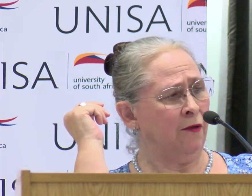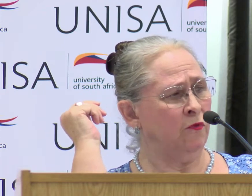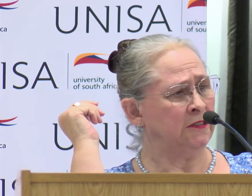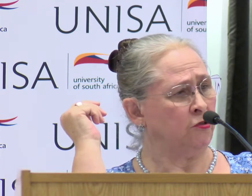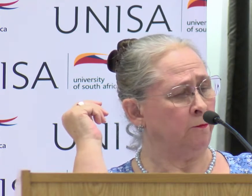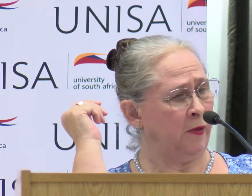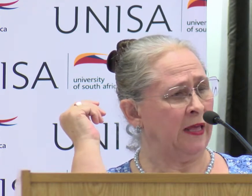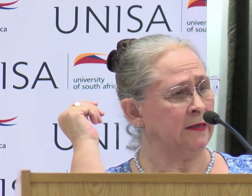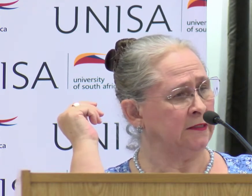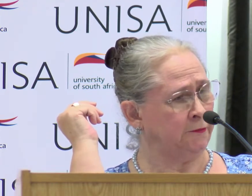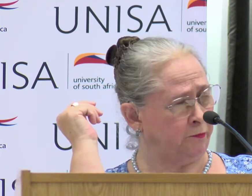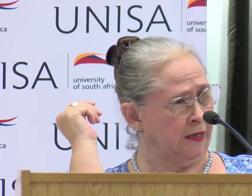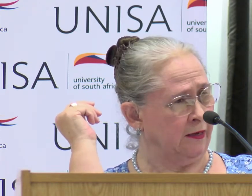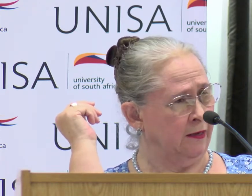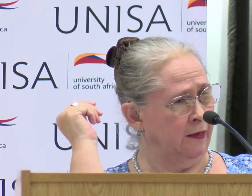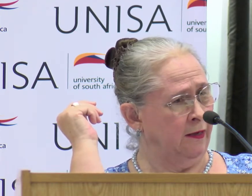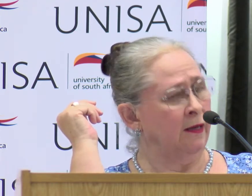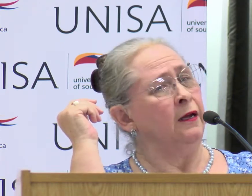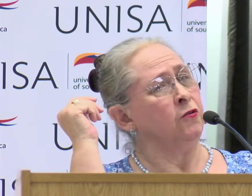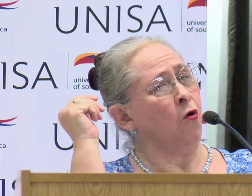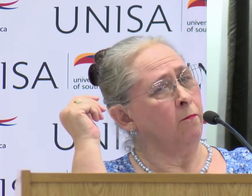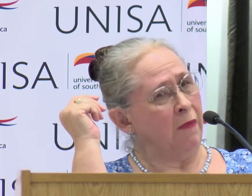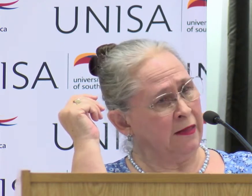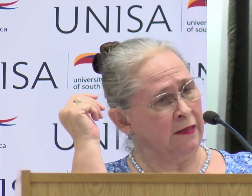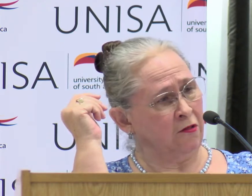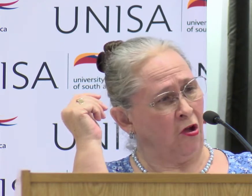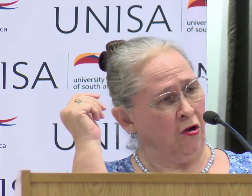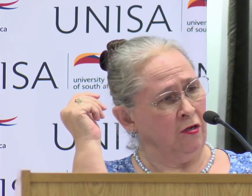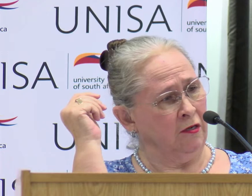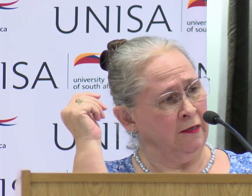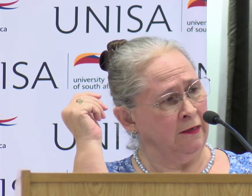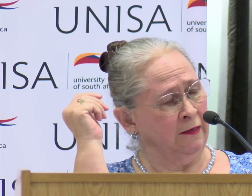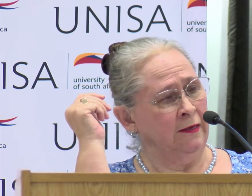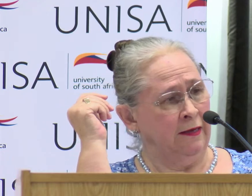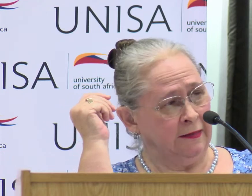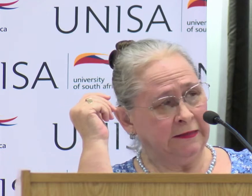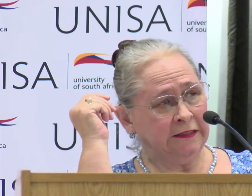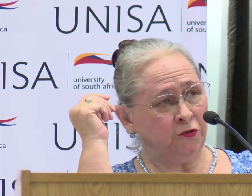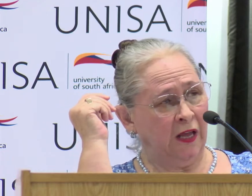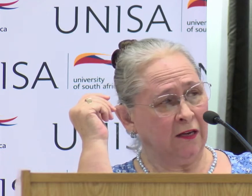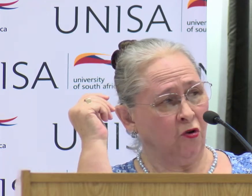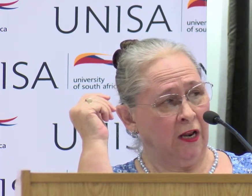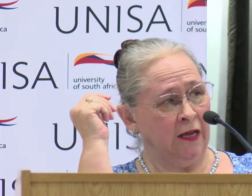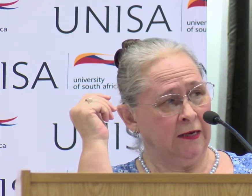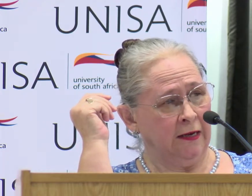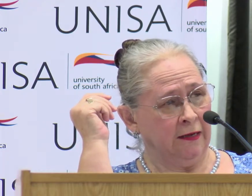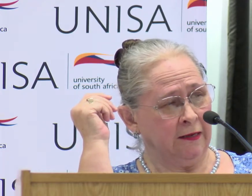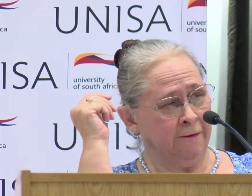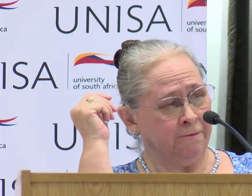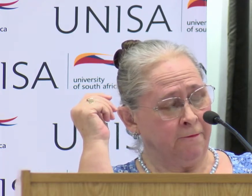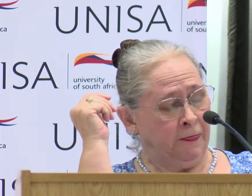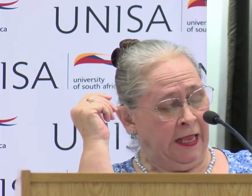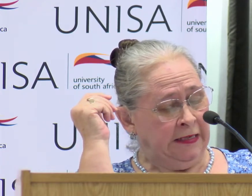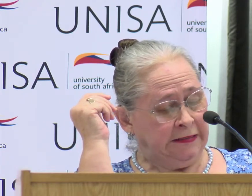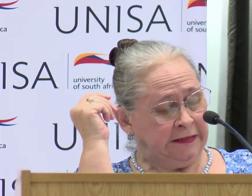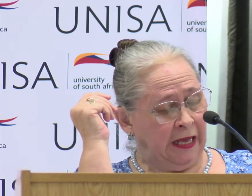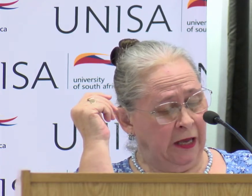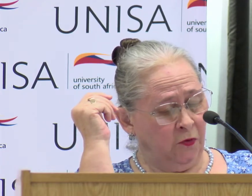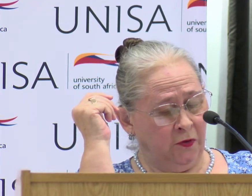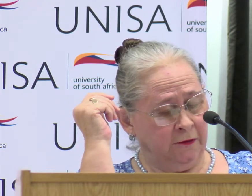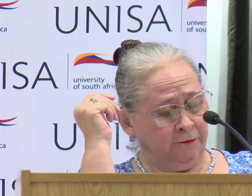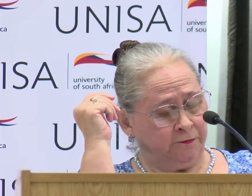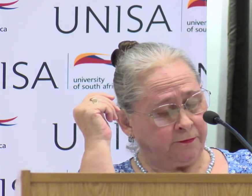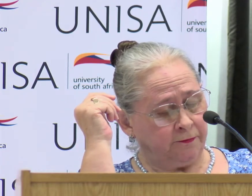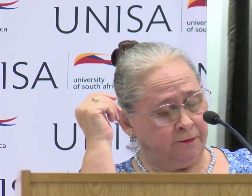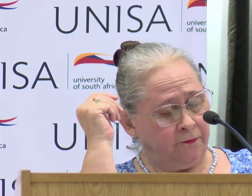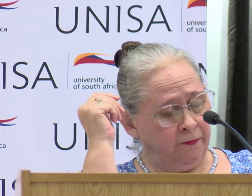The language your parents speak, your mother tongue. This is where you learn it.